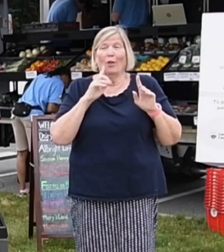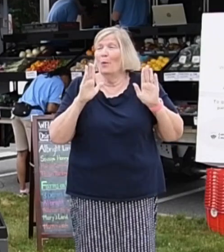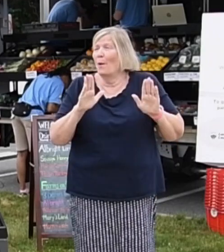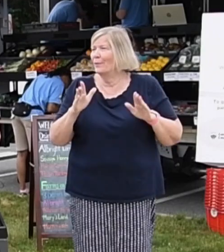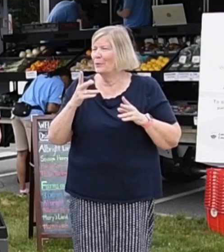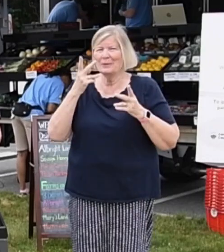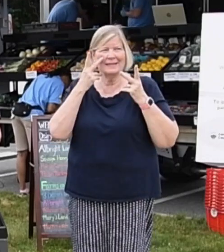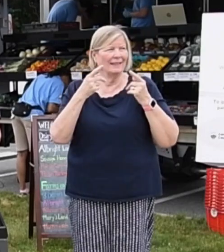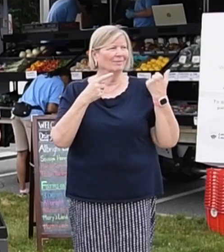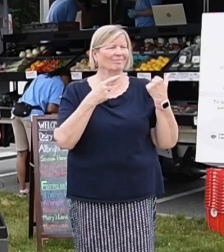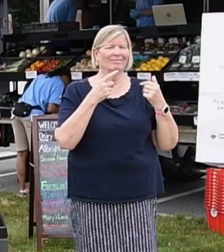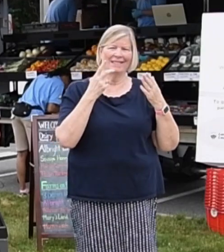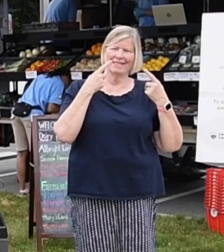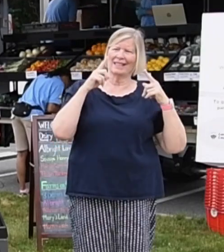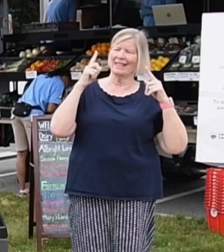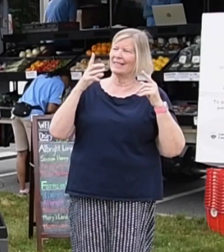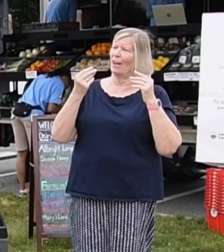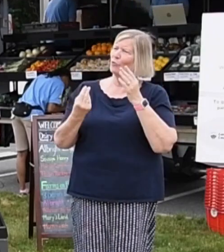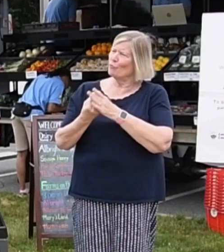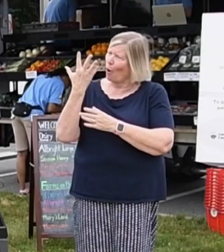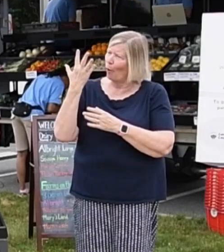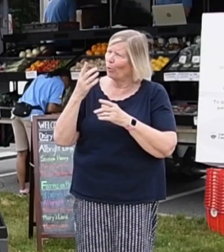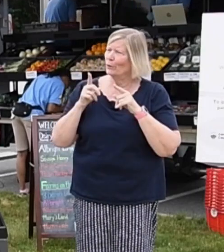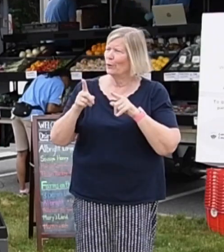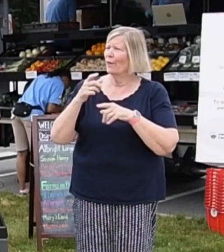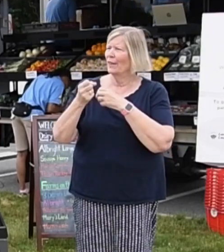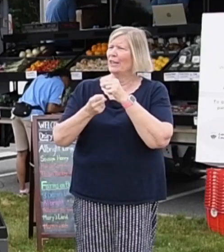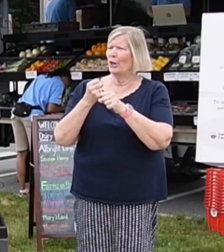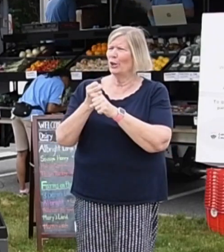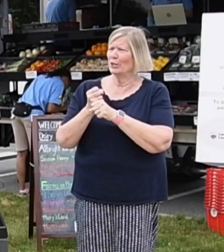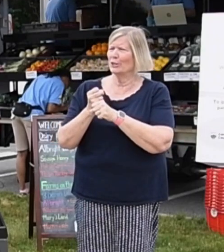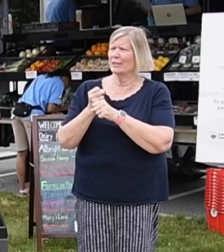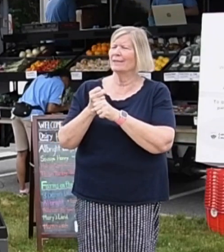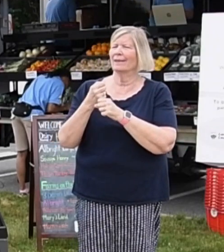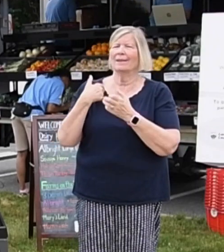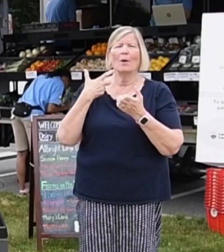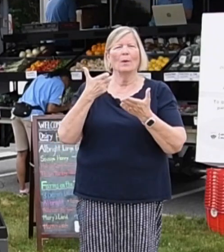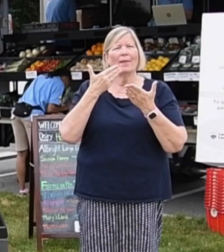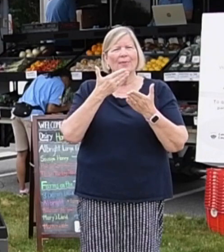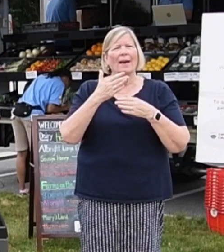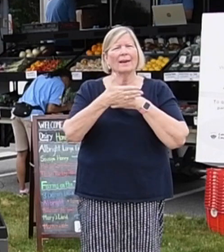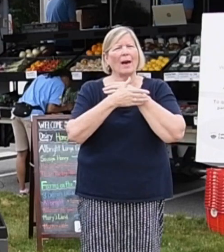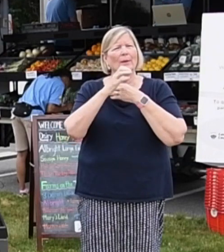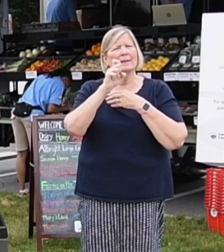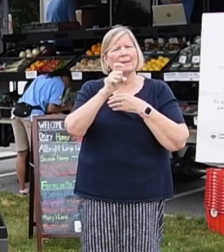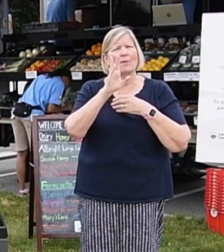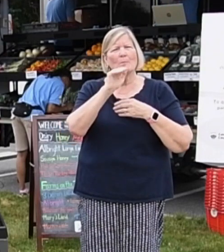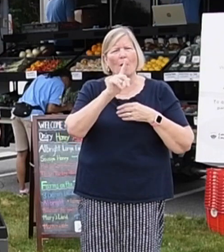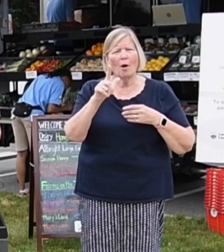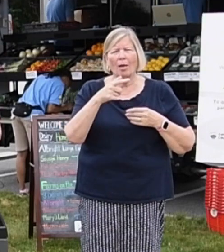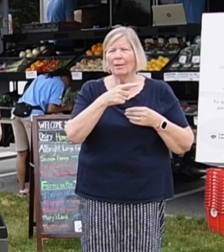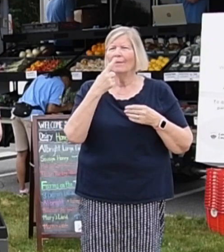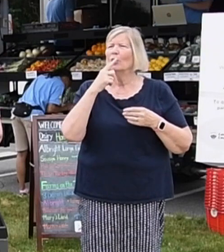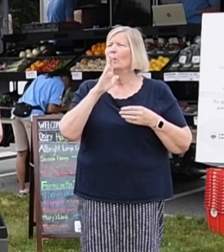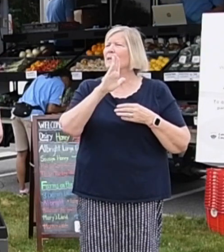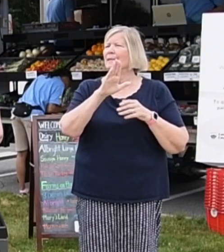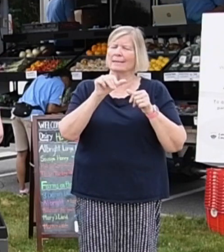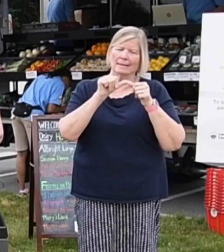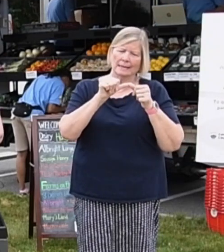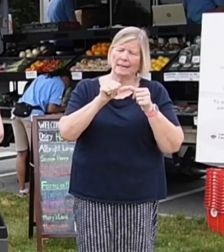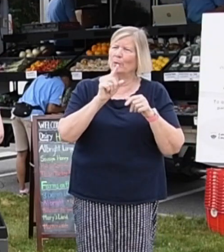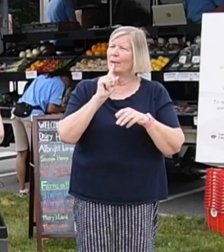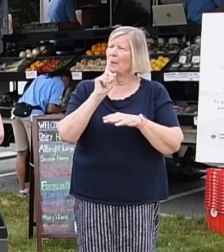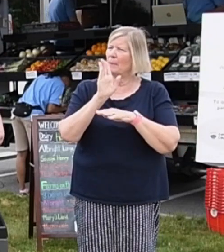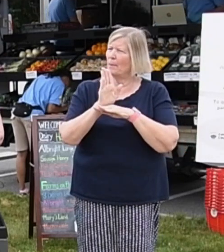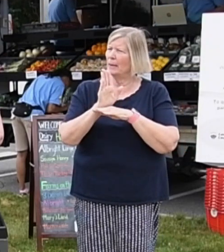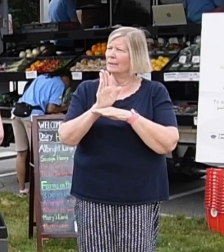see its success and growth over the years. So I do want to thank County Executive Ball for his continued